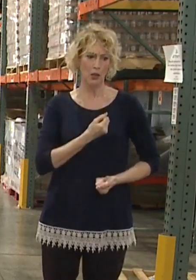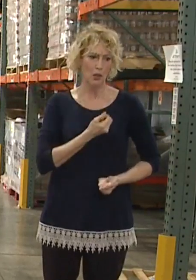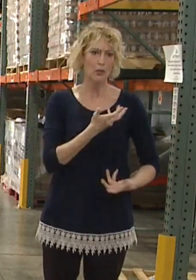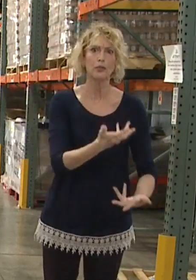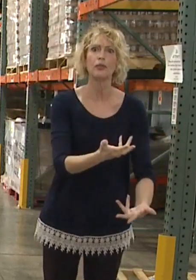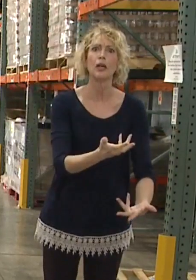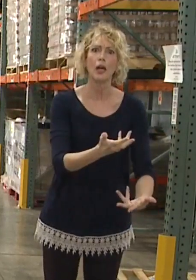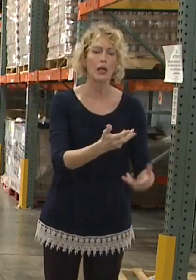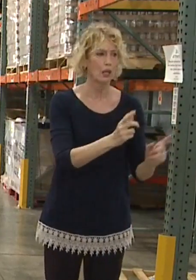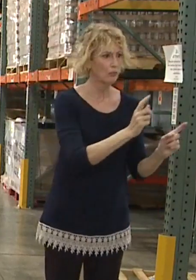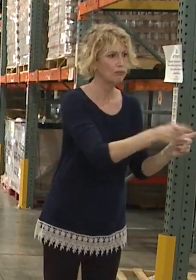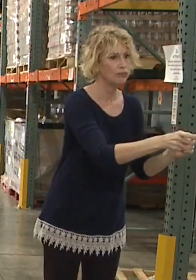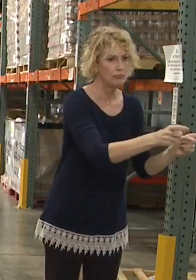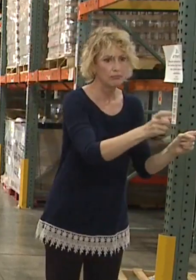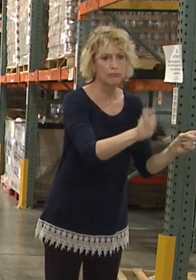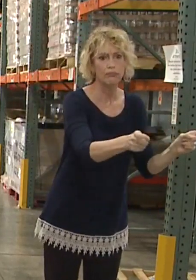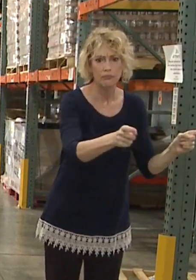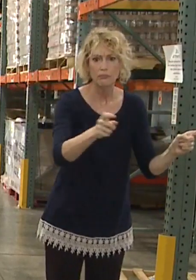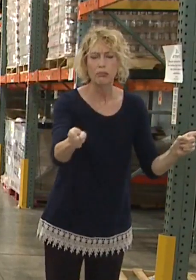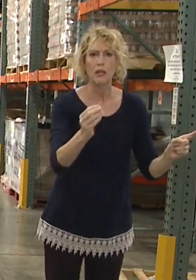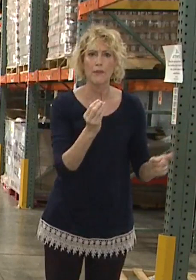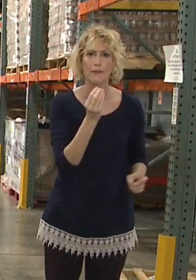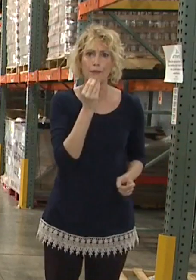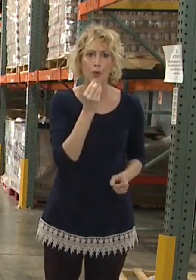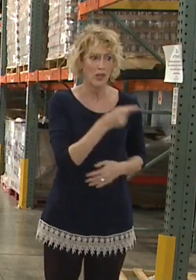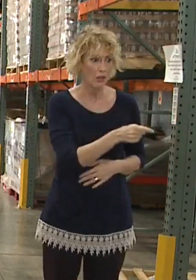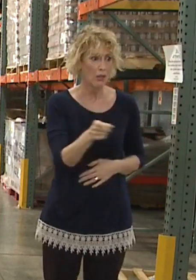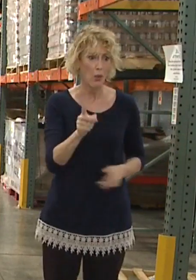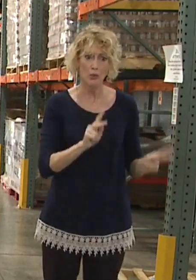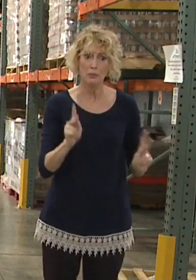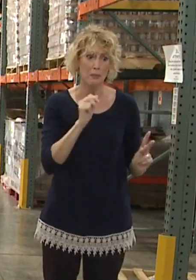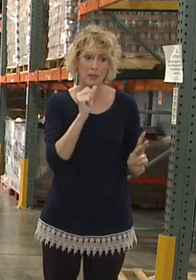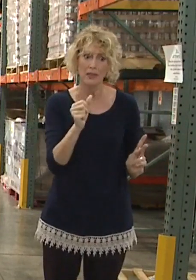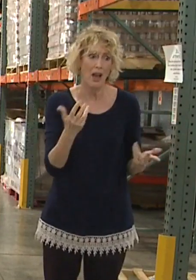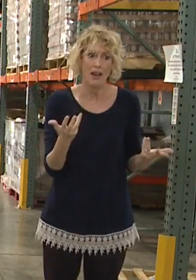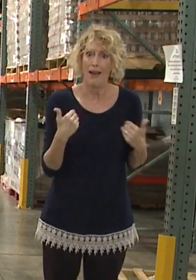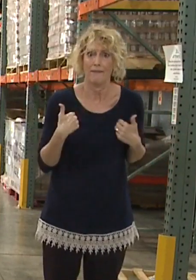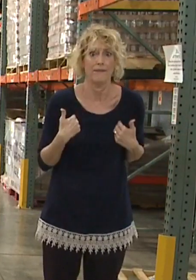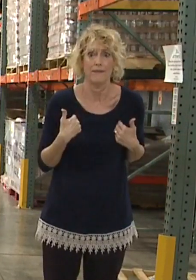as they hand out food to people who otherwise would not get the food they need.